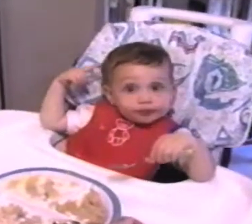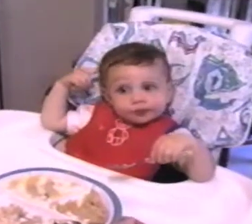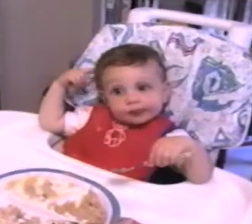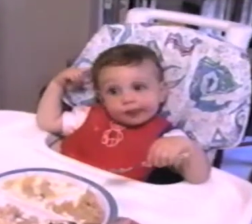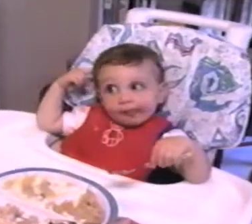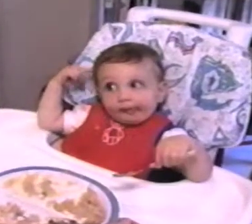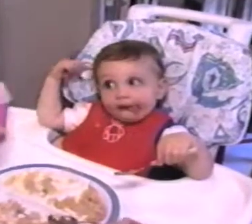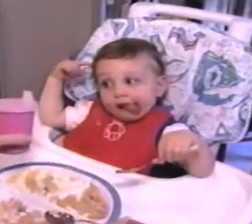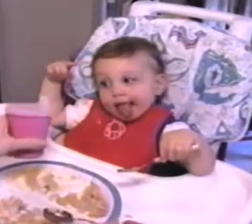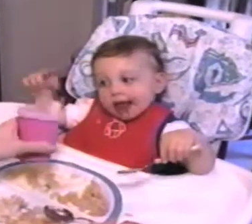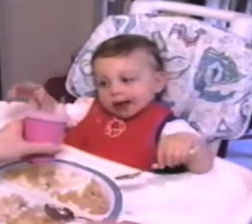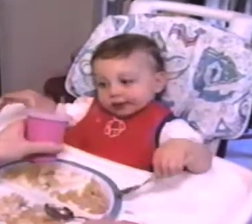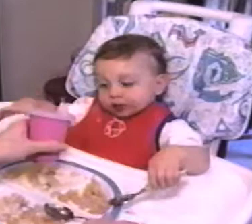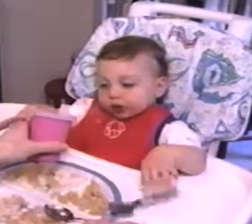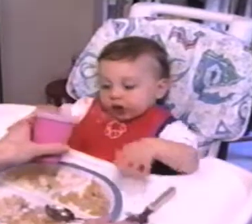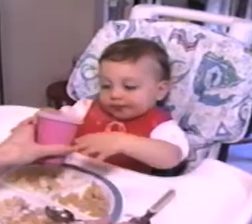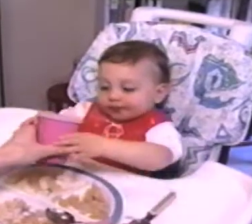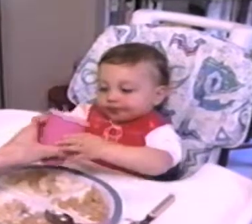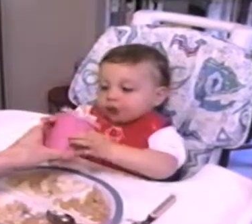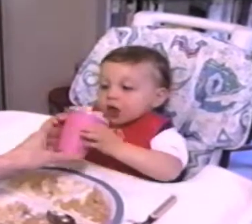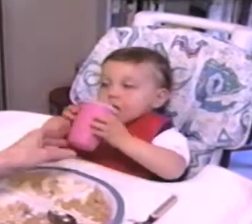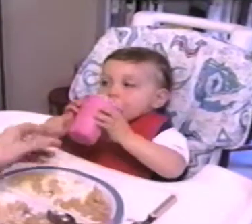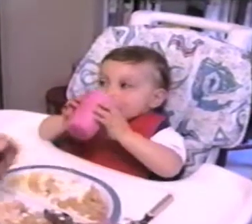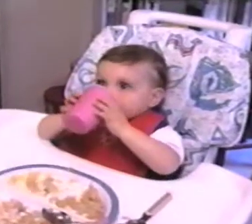Water. Okay, here you go.